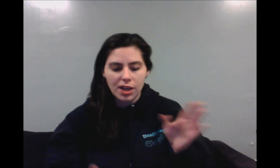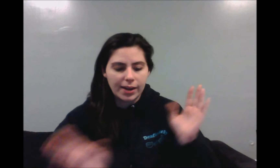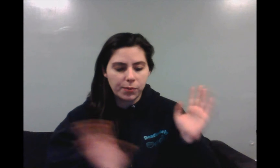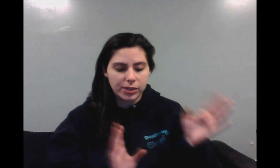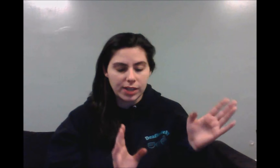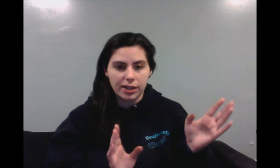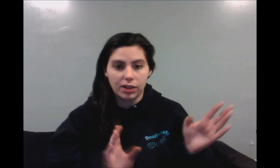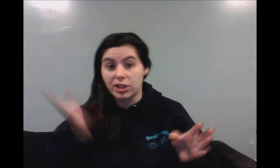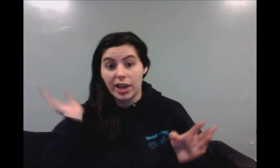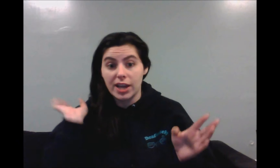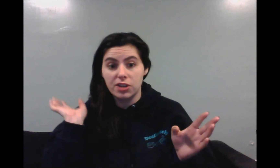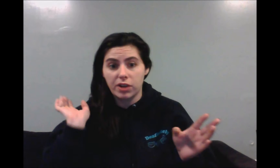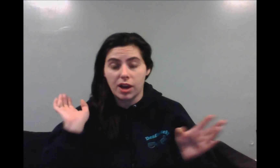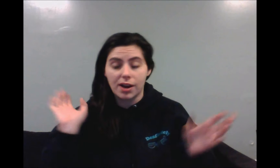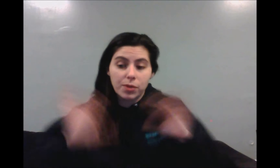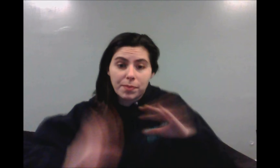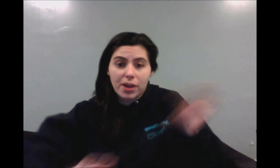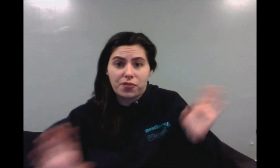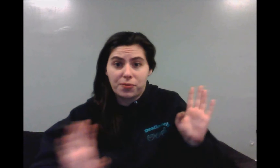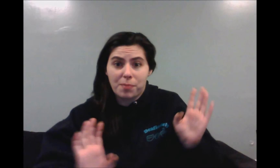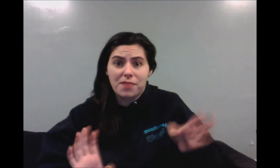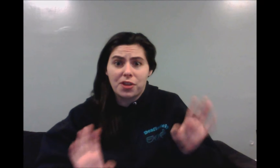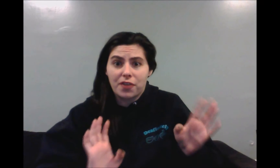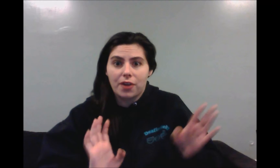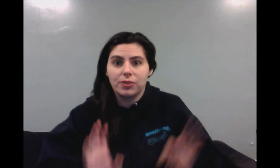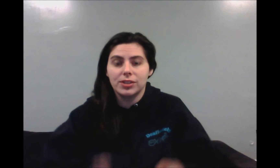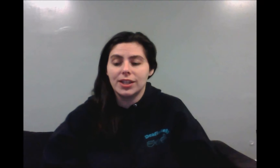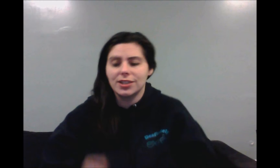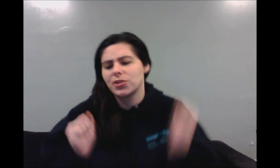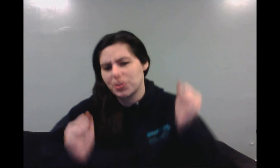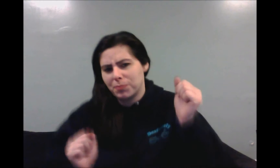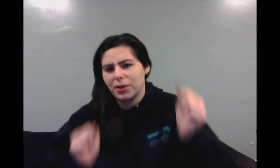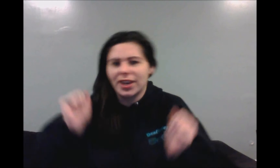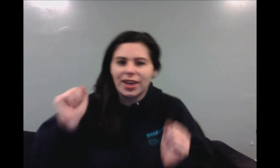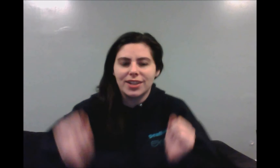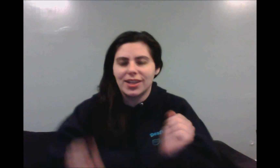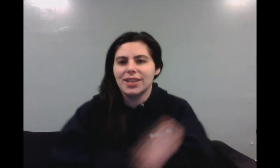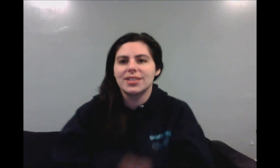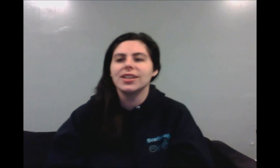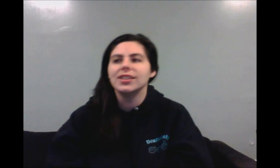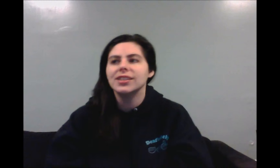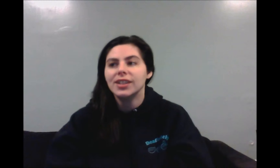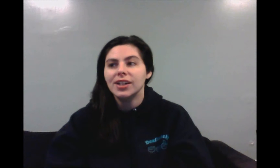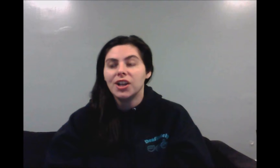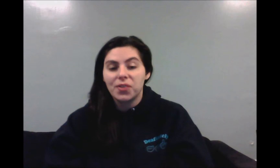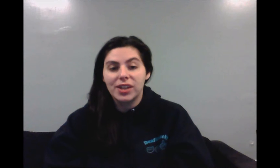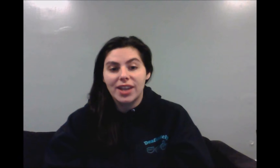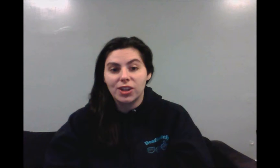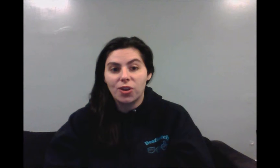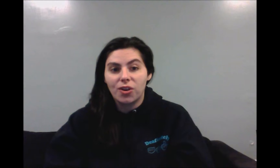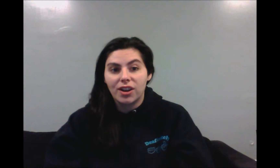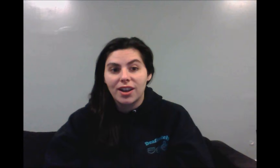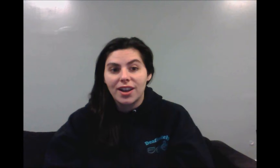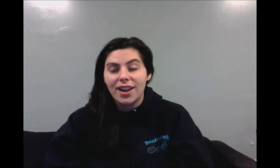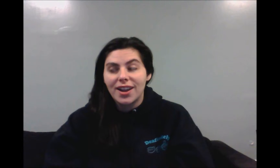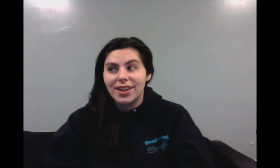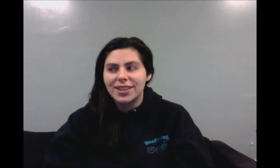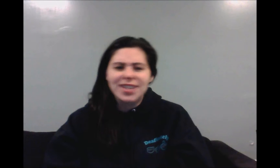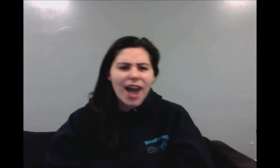I'm with Danielle. Katie's already gone. I'm with my other Farrells ladies, and we're just boogieing and dancing and really getting along. And this guy